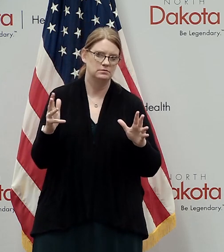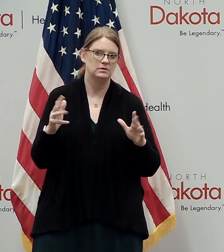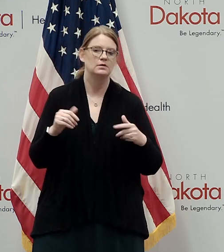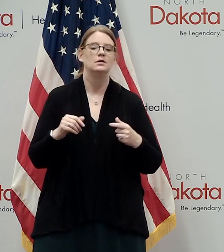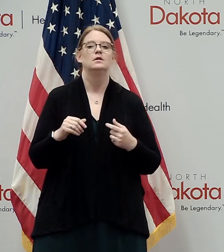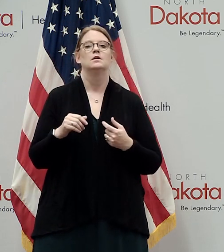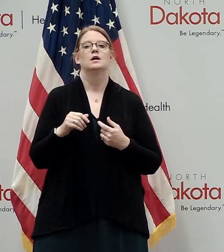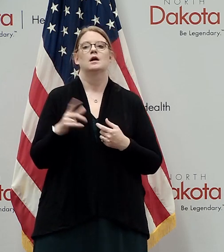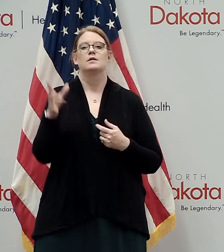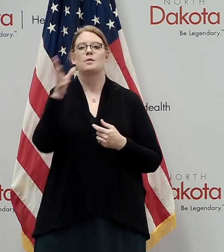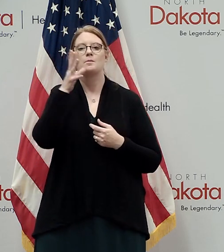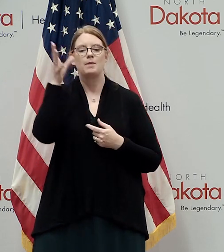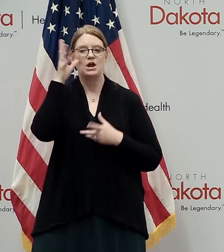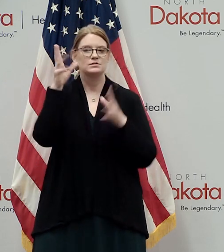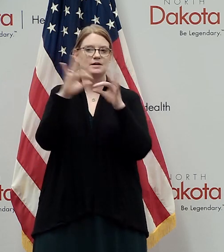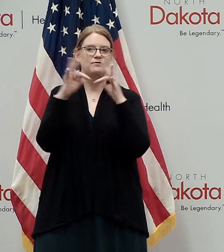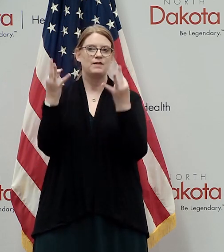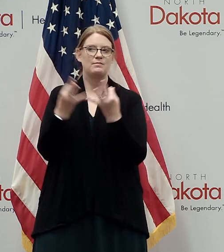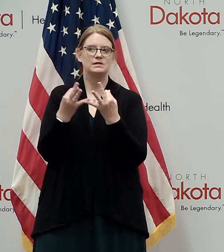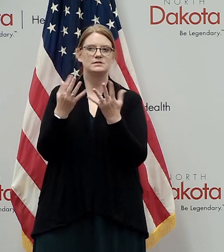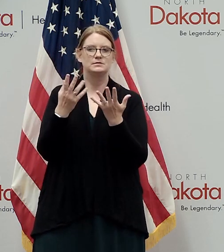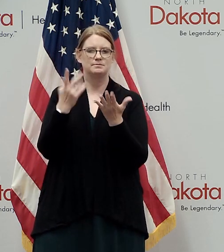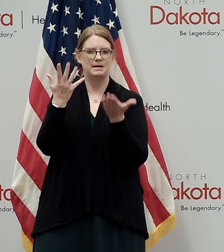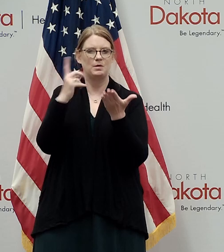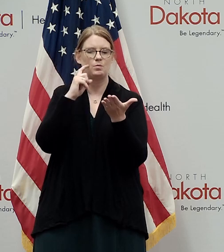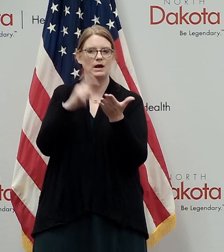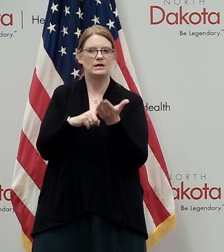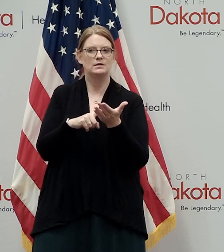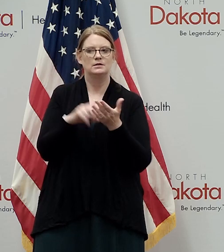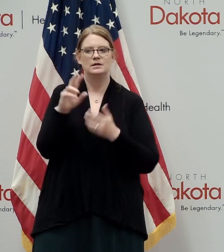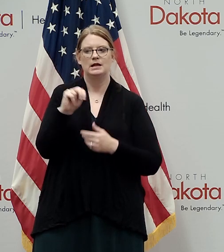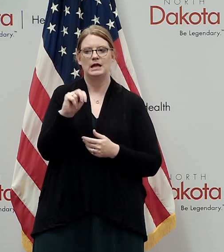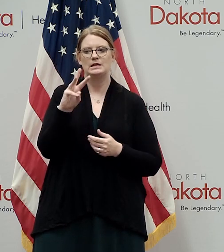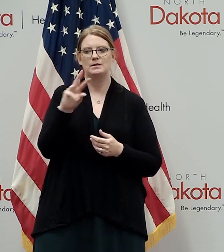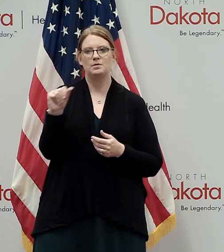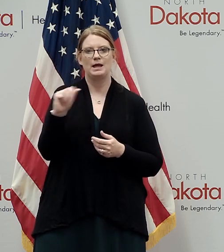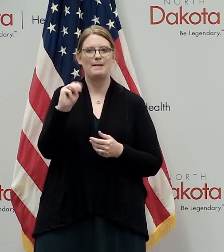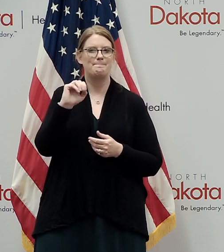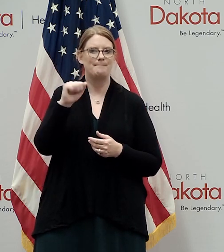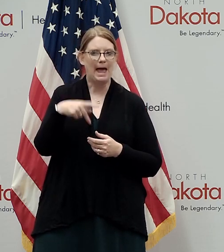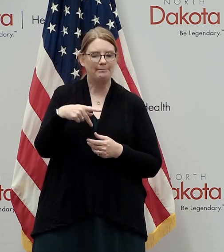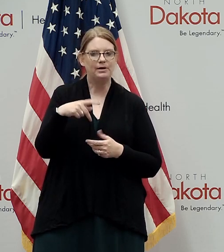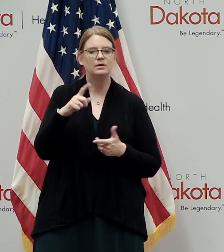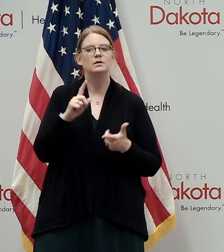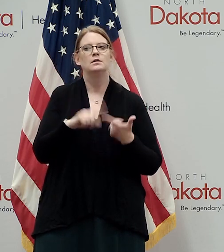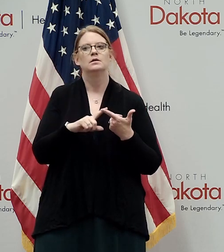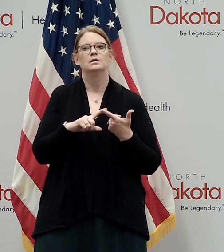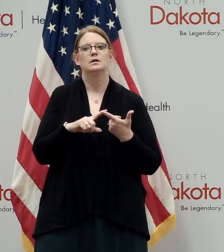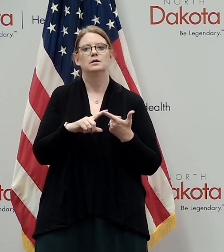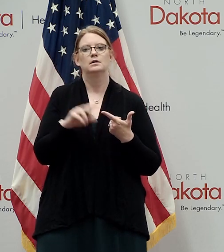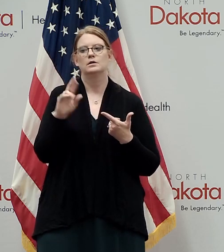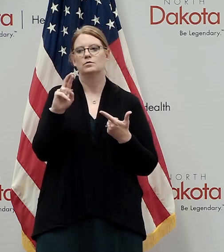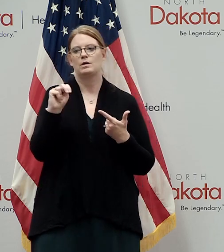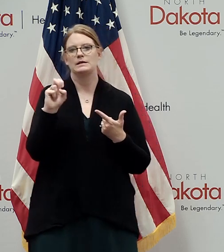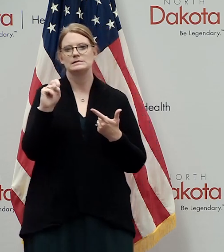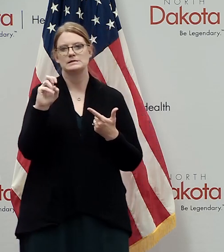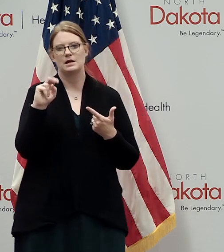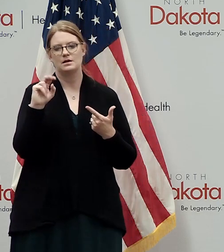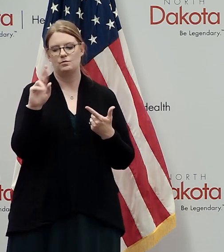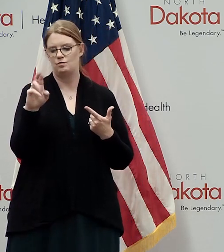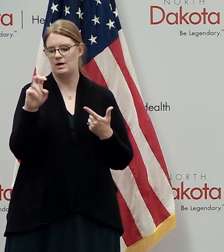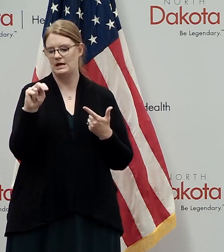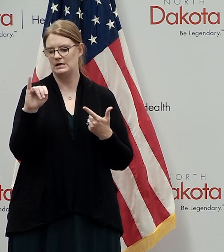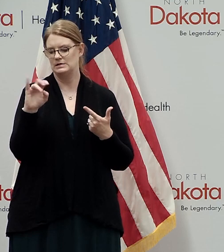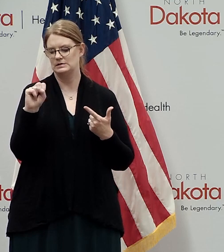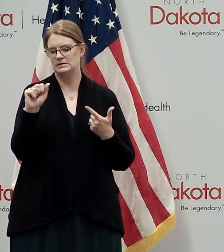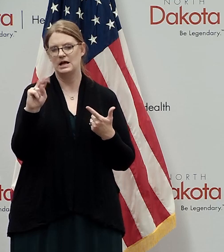for parents out there or families out there, you may recognize the term NWEA MAP. You may recognize Renaissance STAR. Those are 2 of our